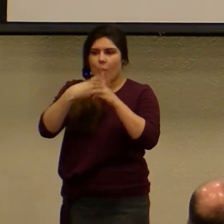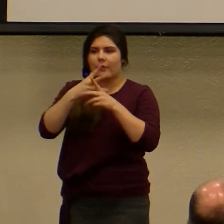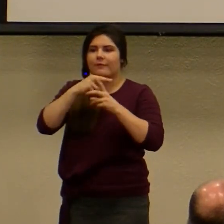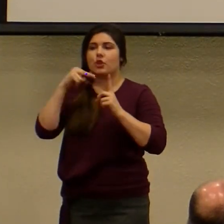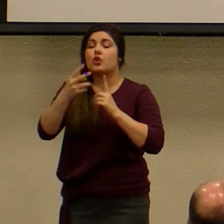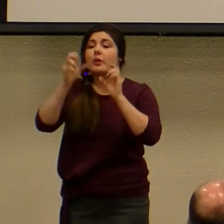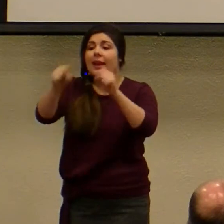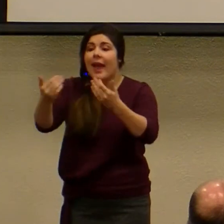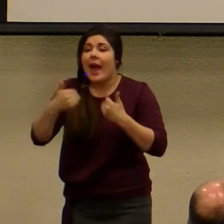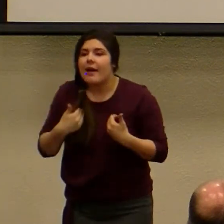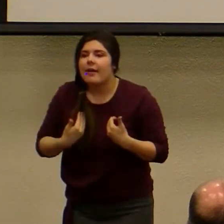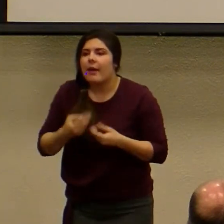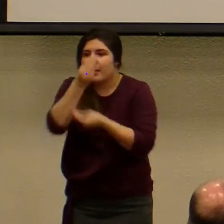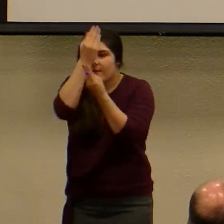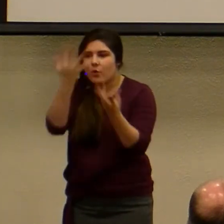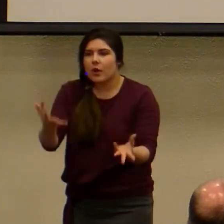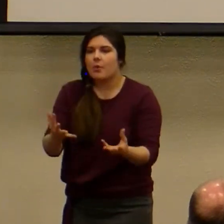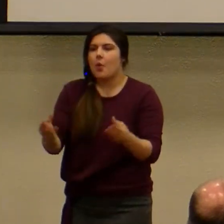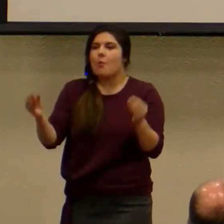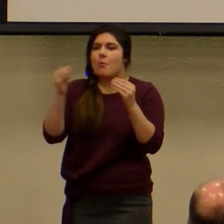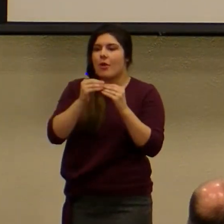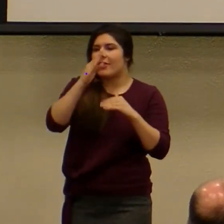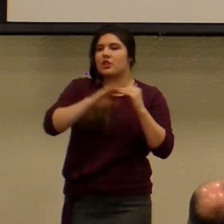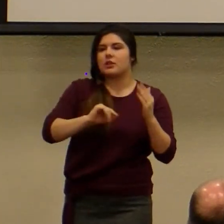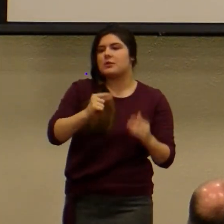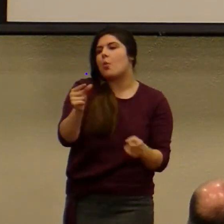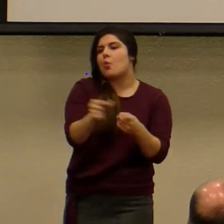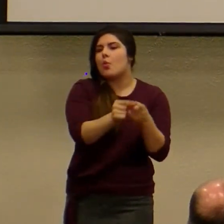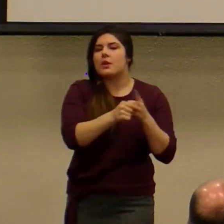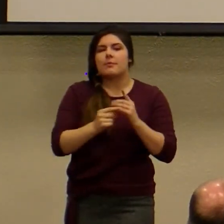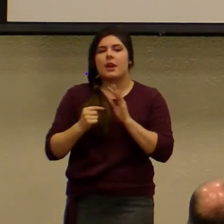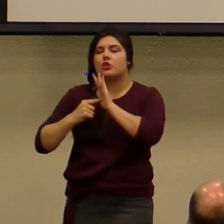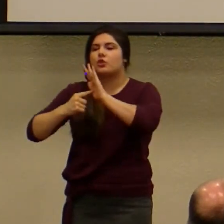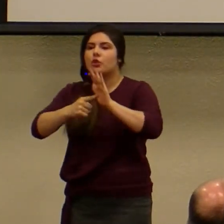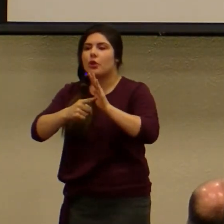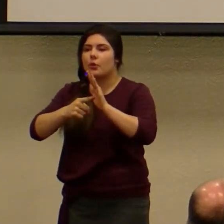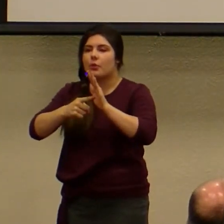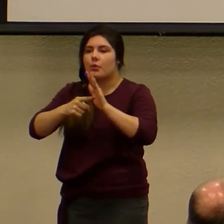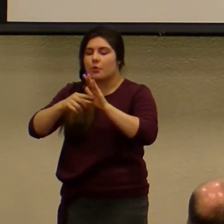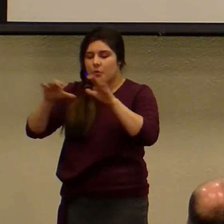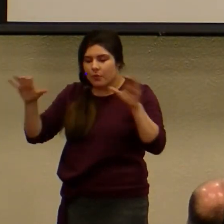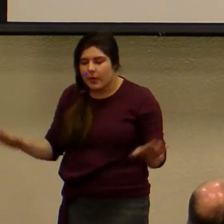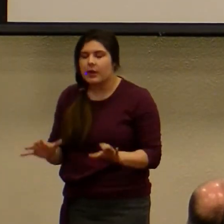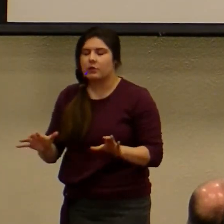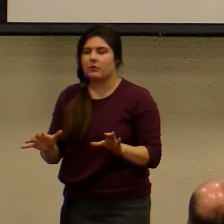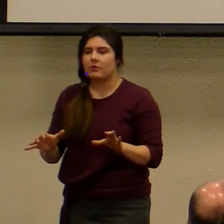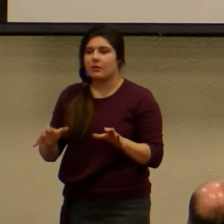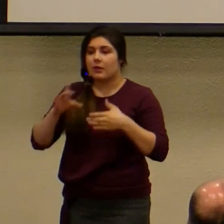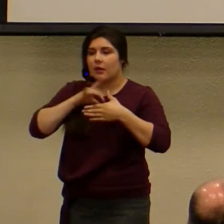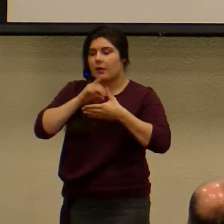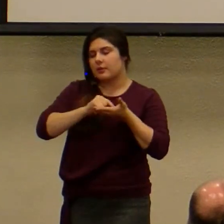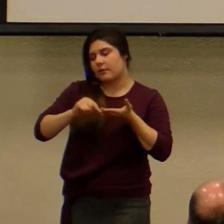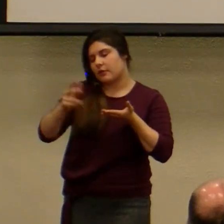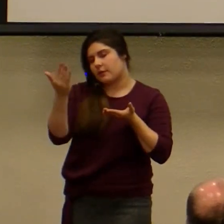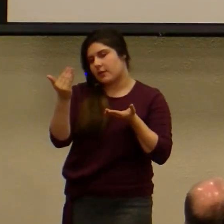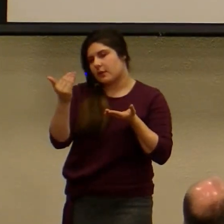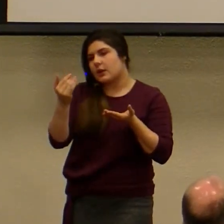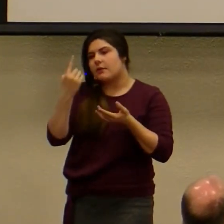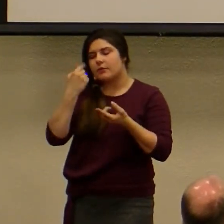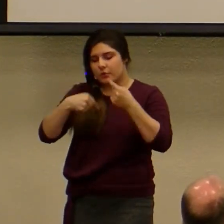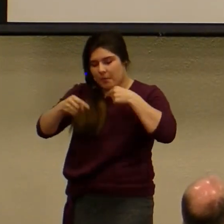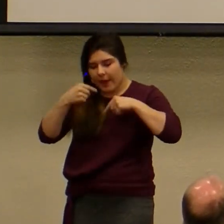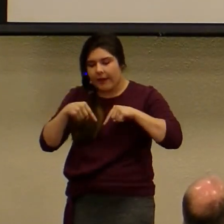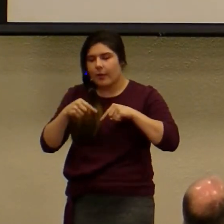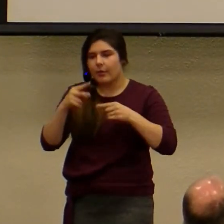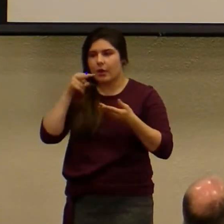you know by what I say, but more than what I say, I will show you by what I do. In the context here in verse 15, if you go back and